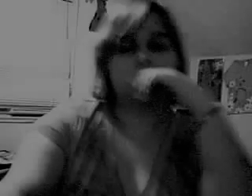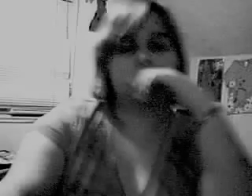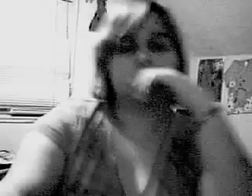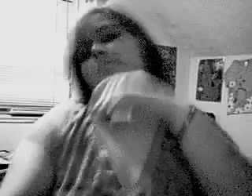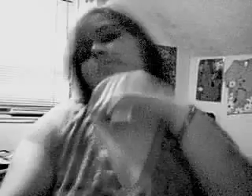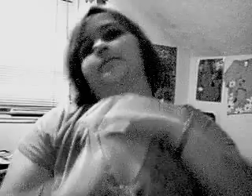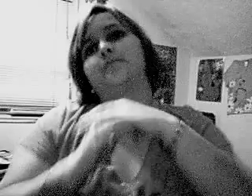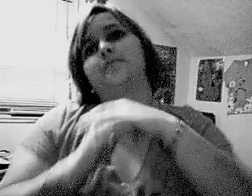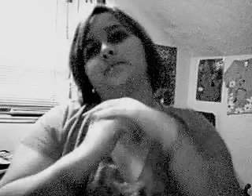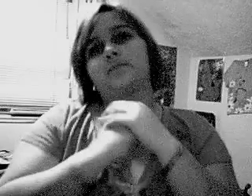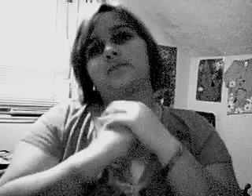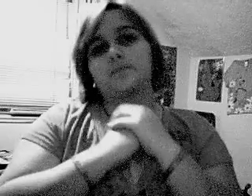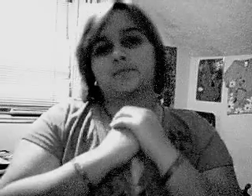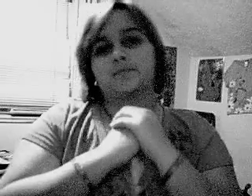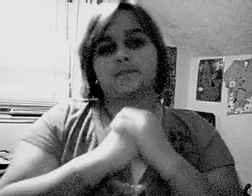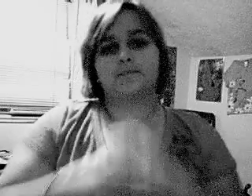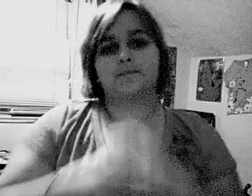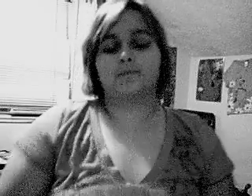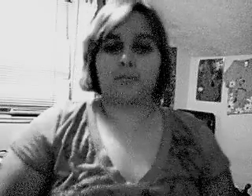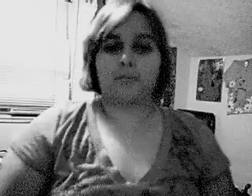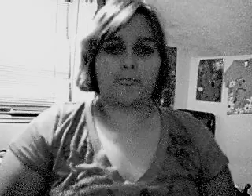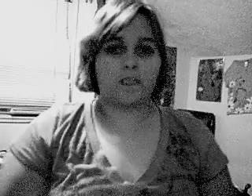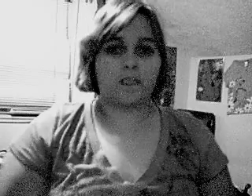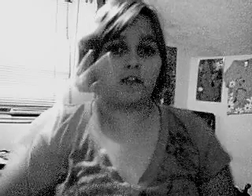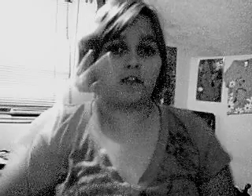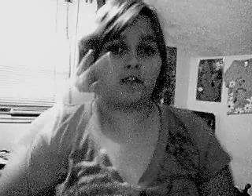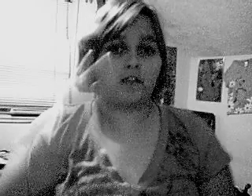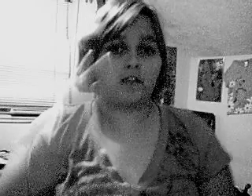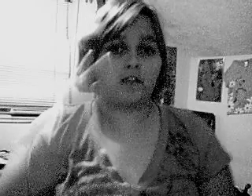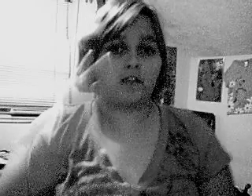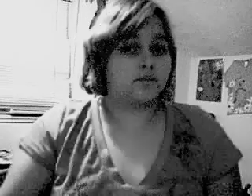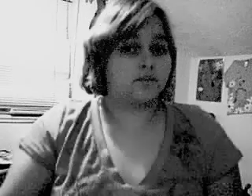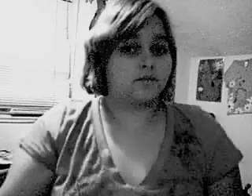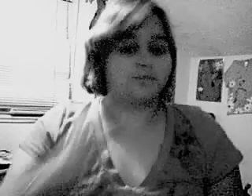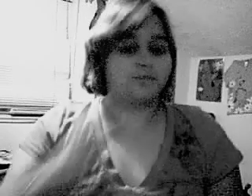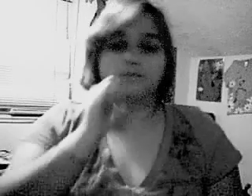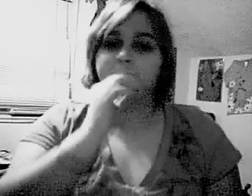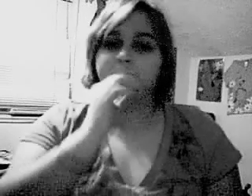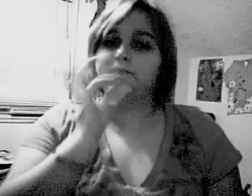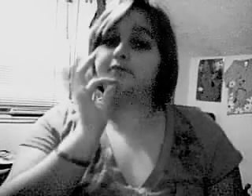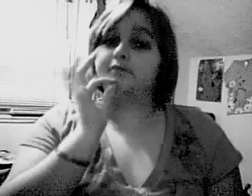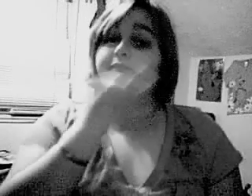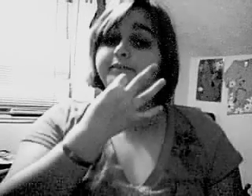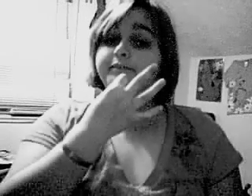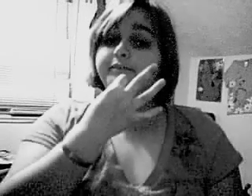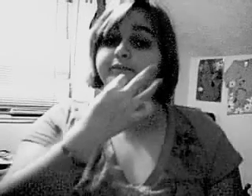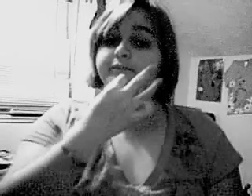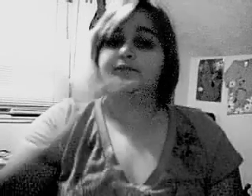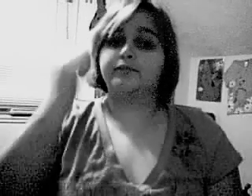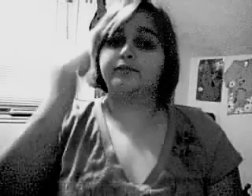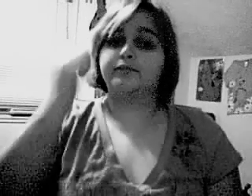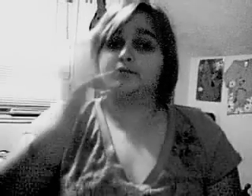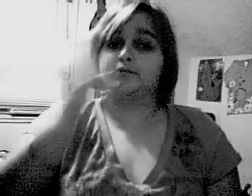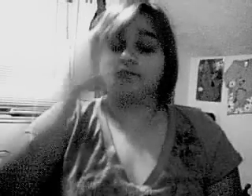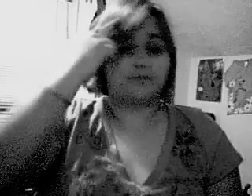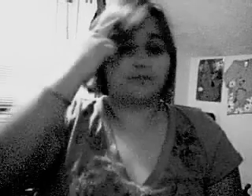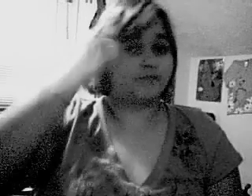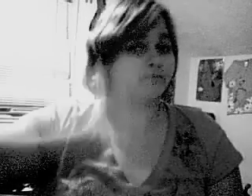things could be bad. Look at this stuff, isn't it neat? Wouldn't you think